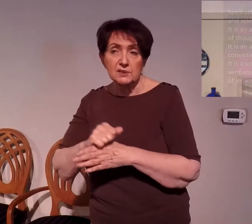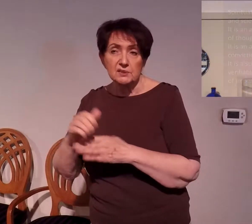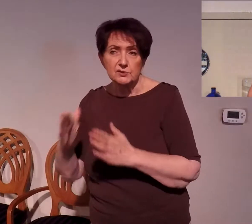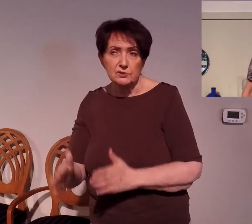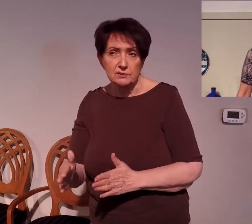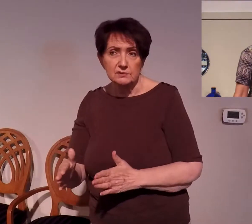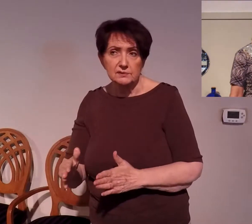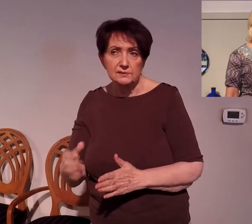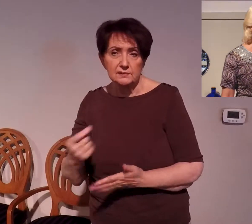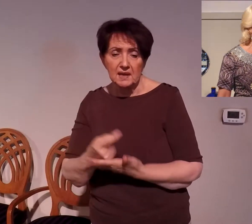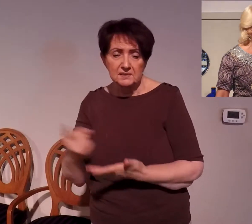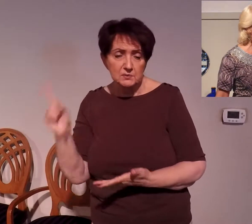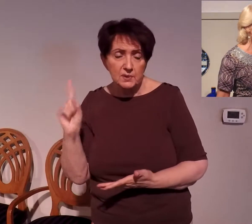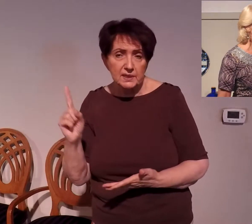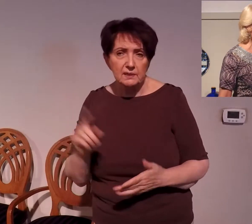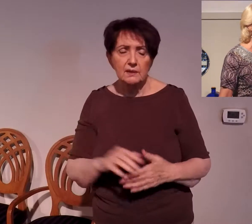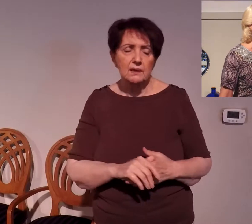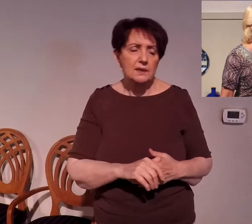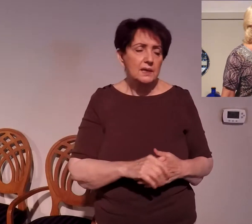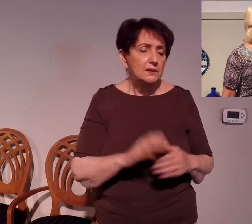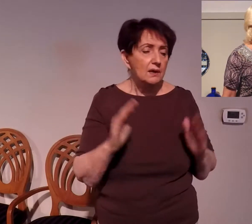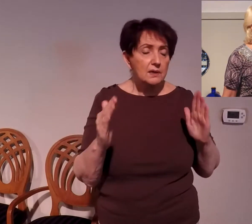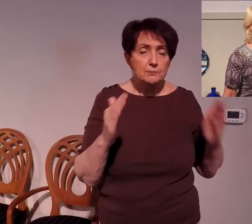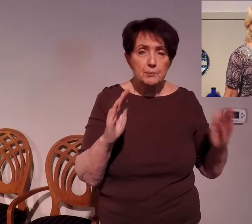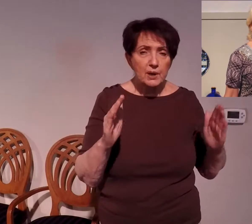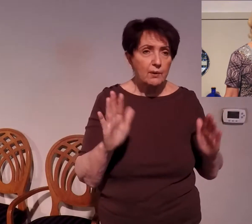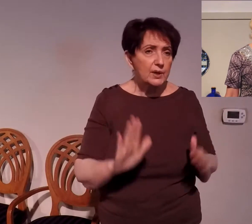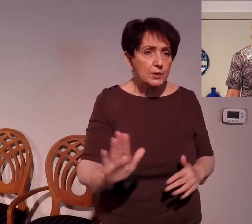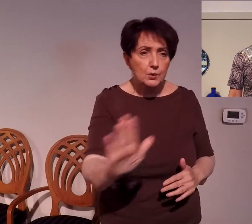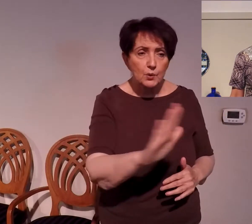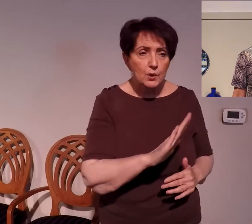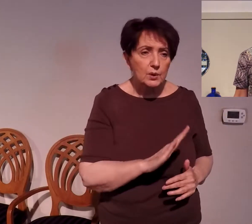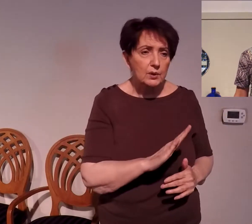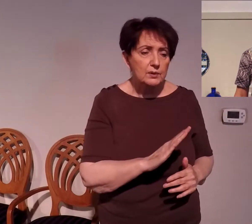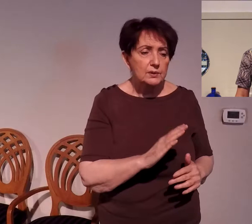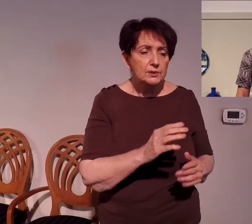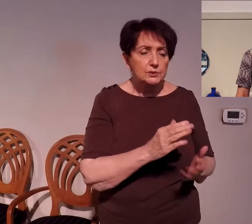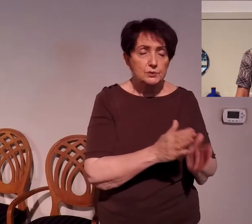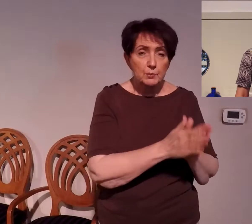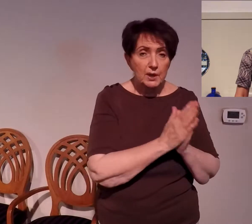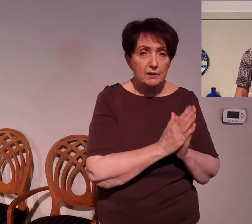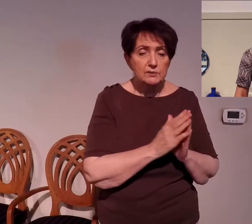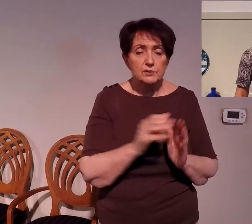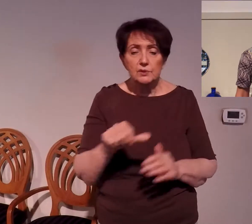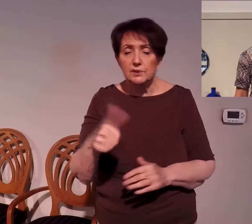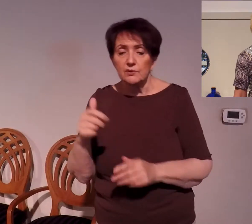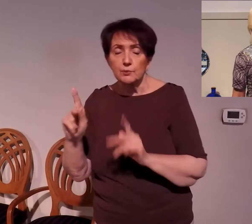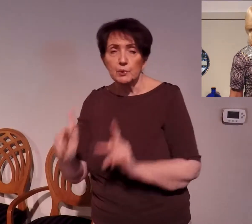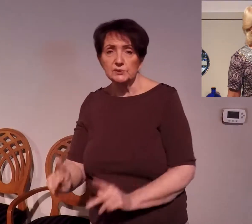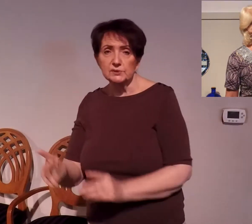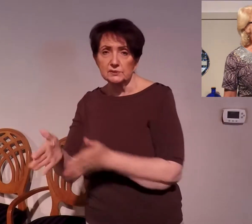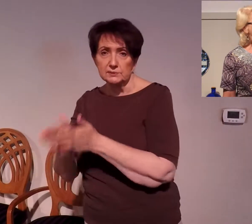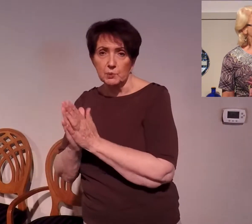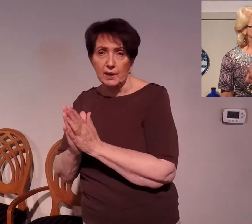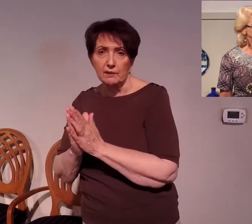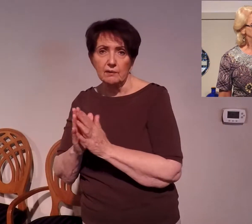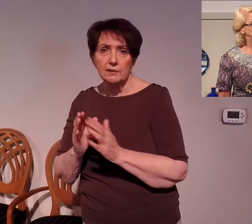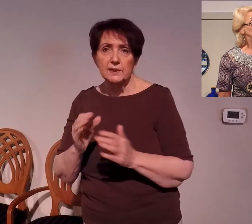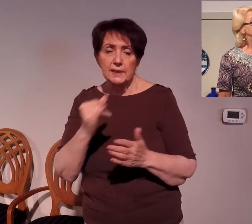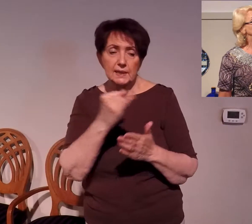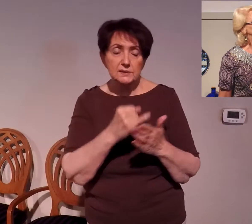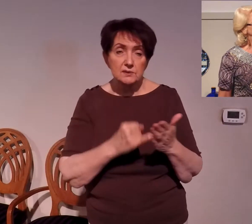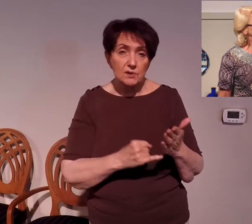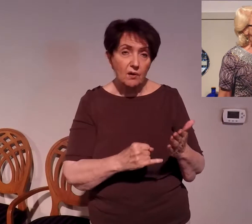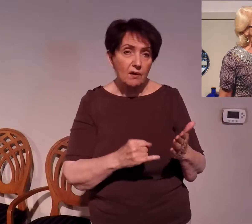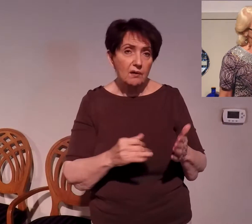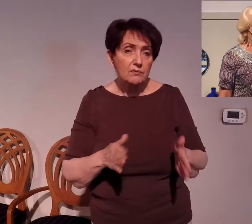Sunday. It's not comparing our spiritual mind treatments to anybody else's spiritual mind treatments. It is an art in the